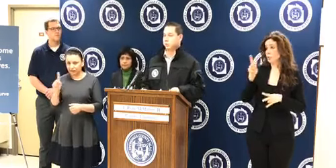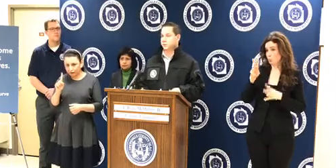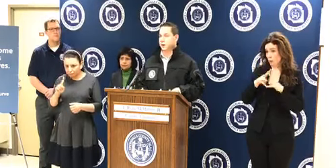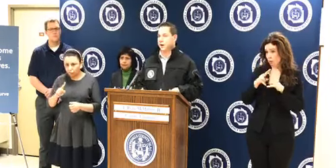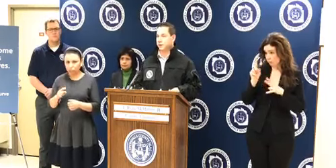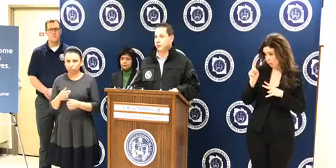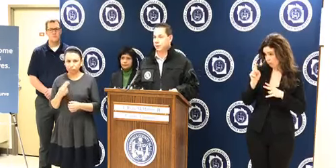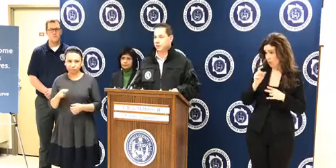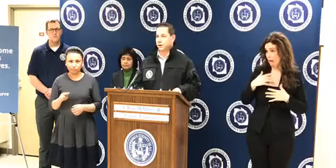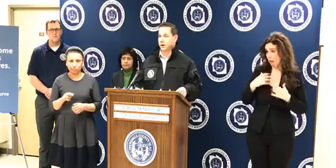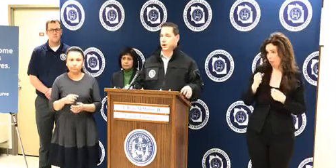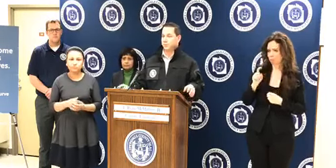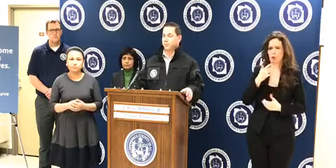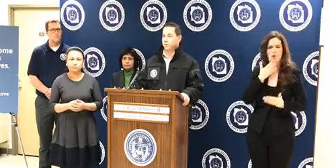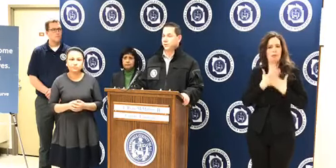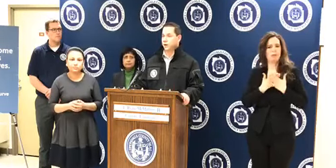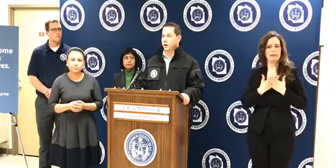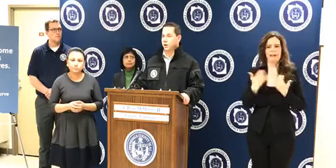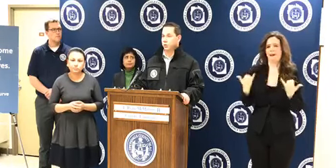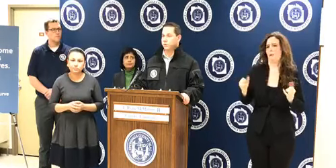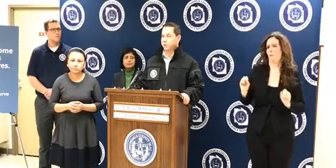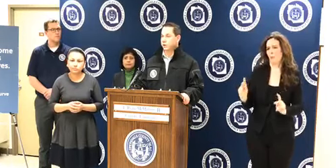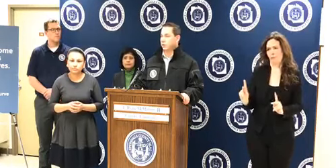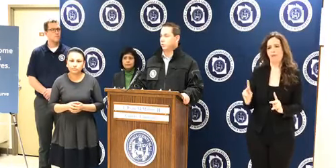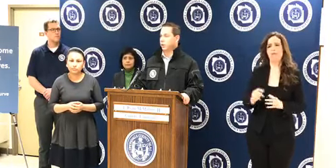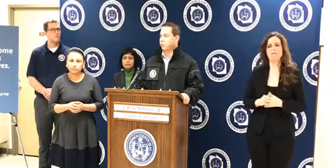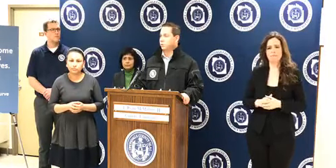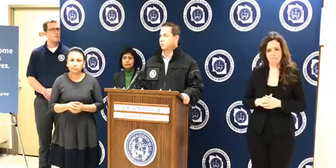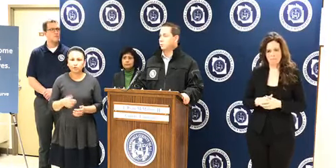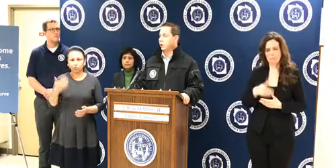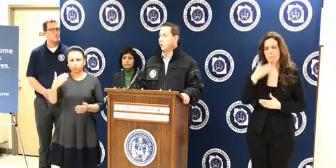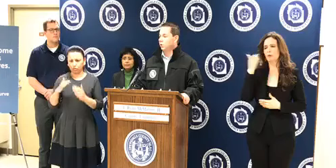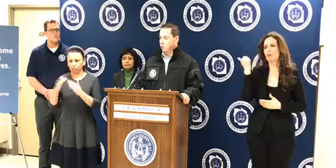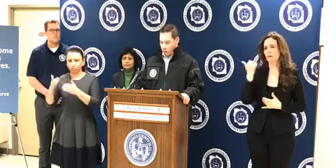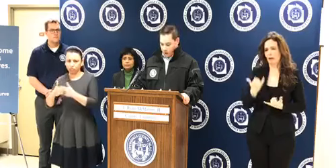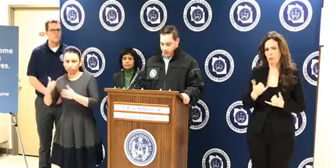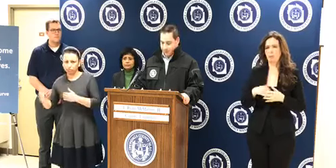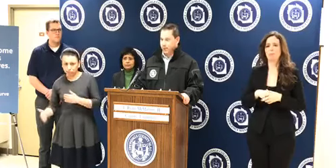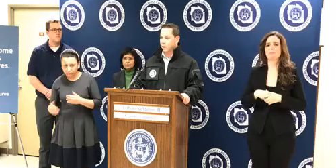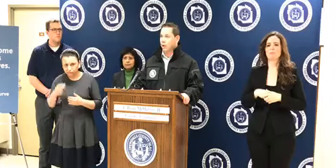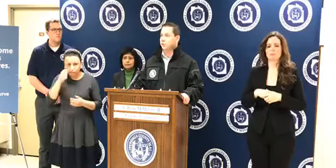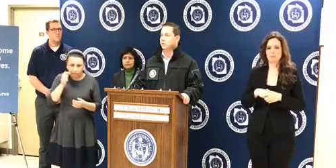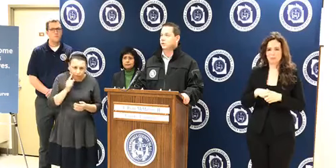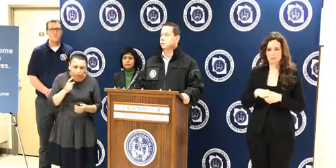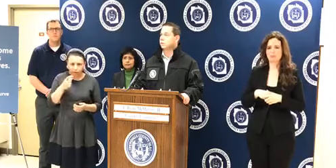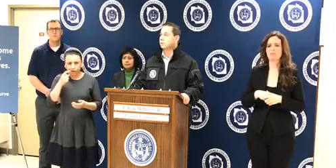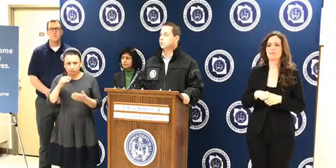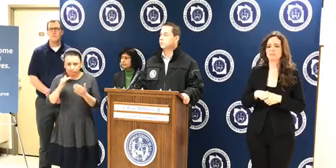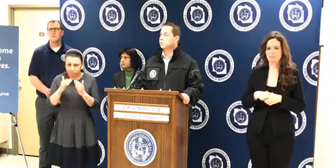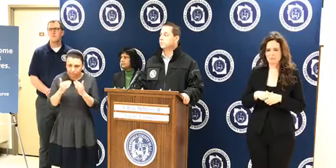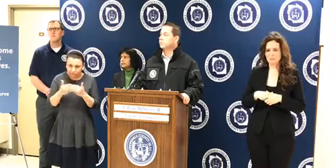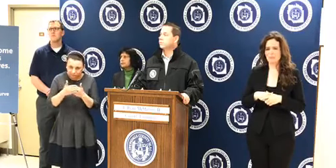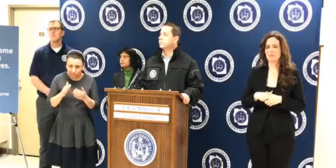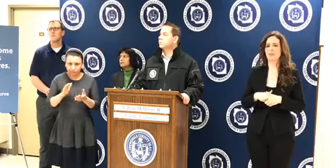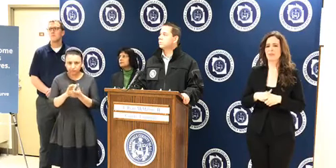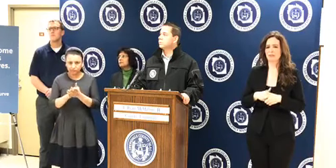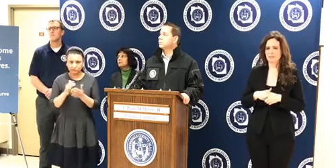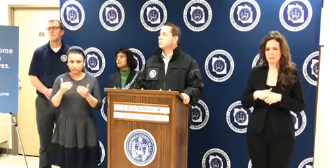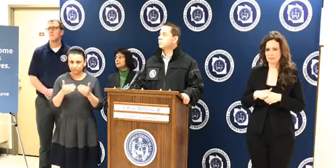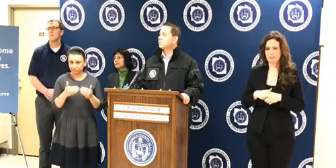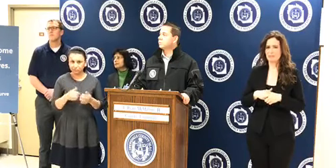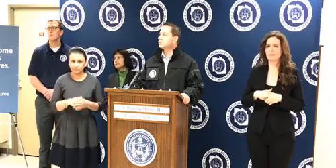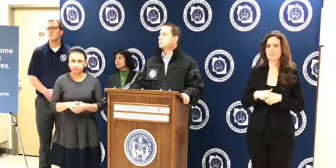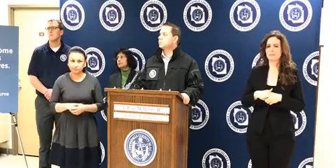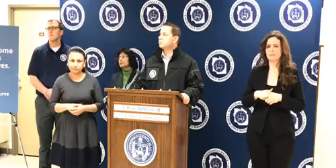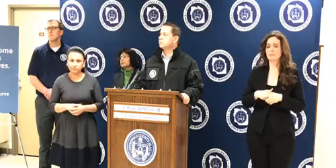neighbors. These are not people. These are our neighbors and our loved ones. So, saying that, questions? The status of the 2